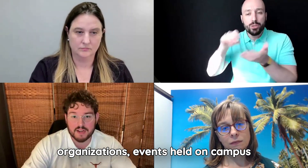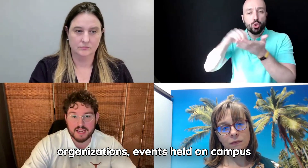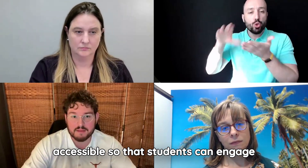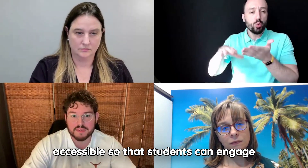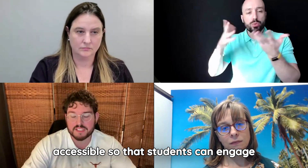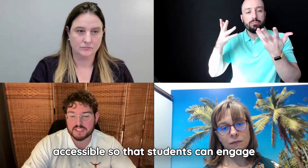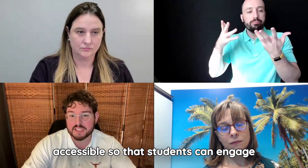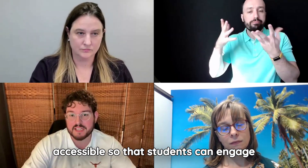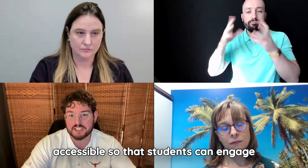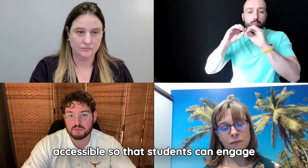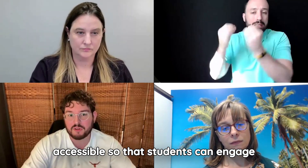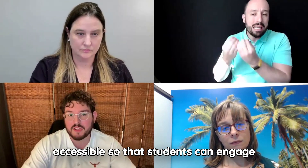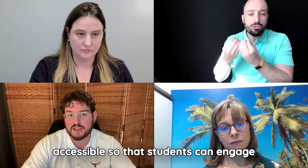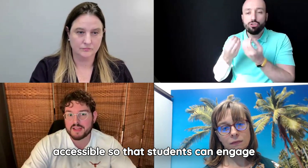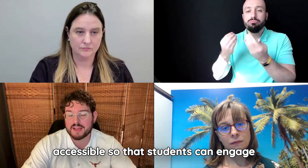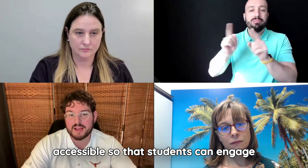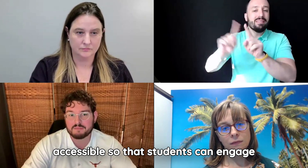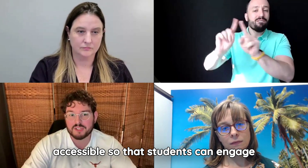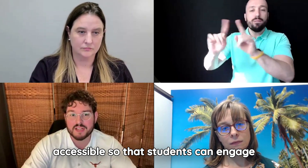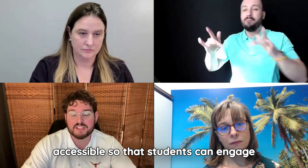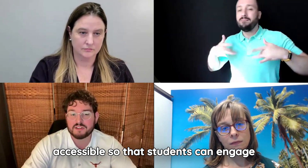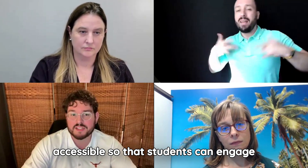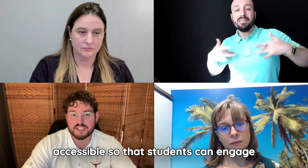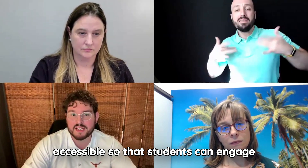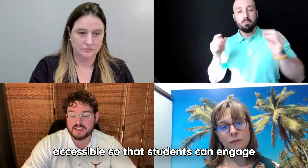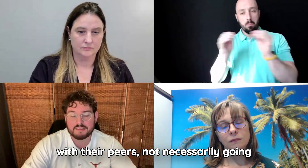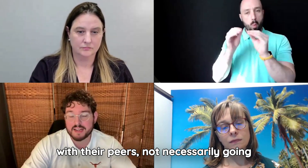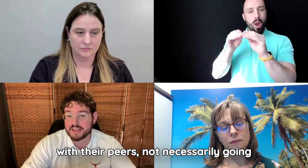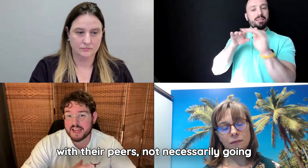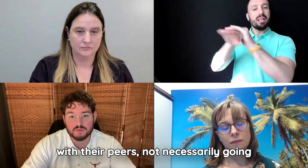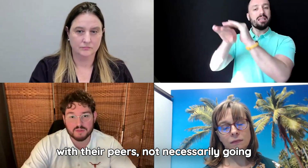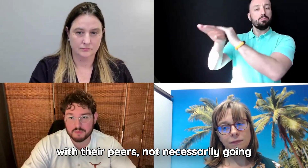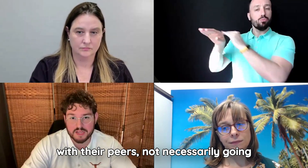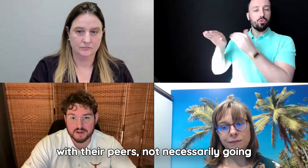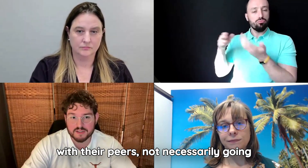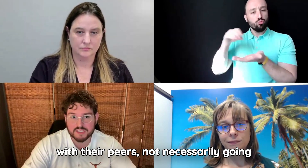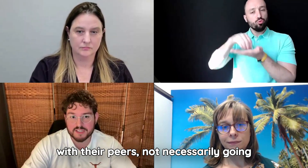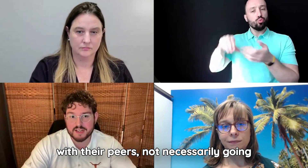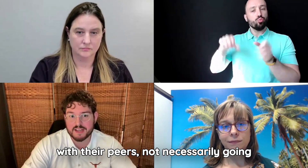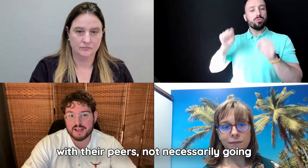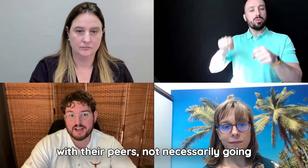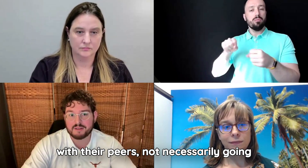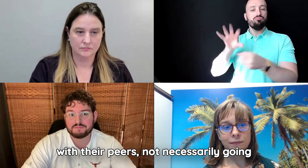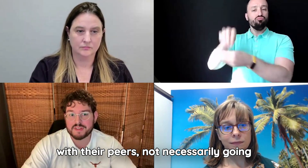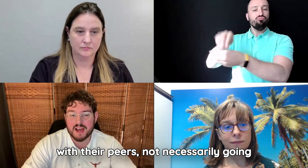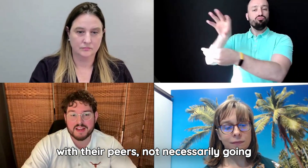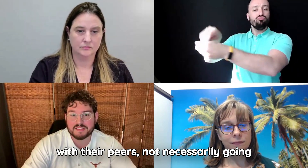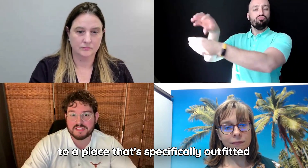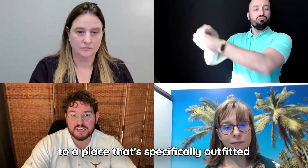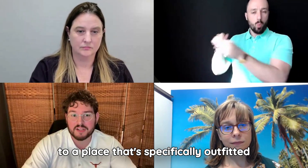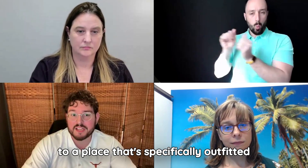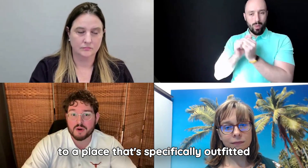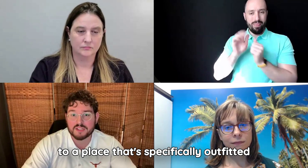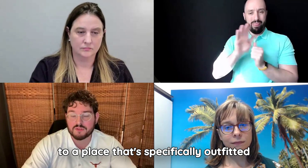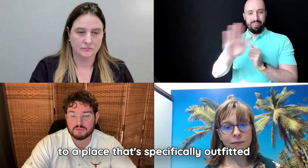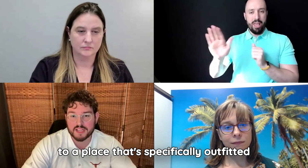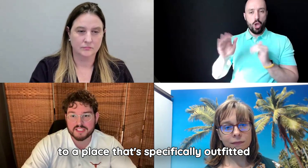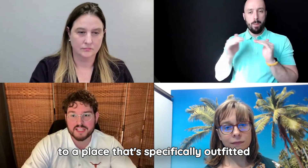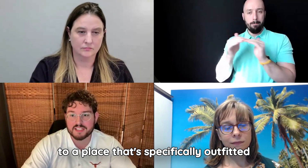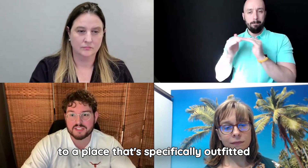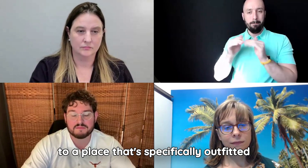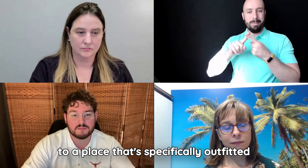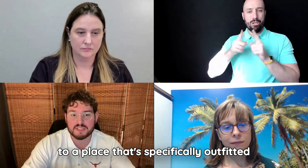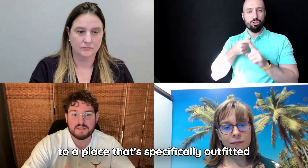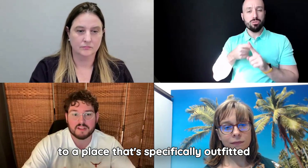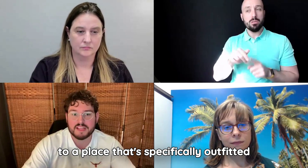events held on campus accessible, so that students can engage with their peers, not necessarily going to a